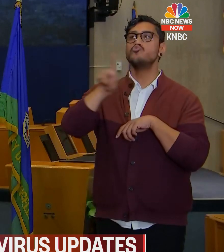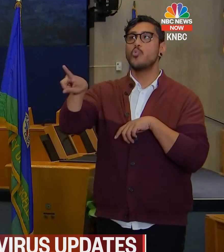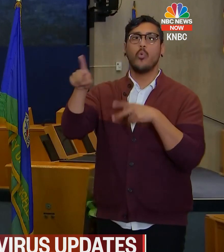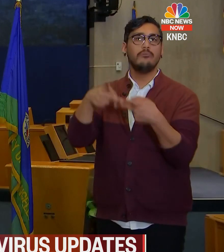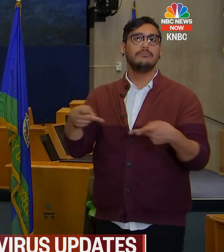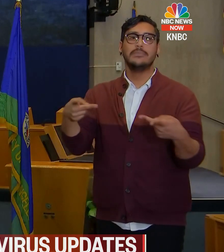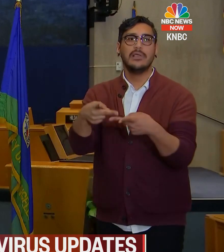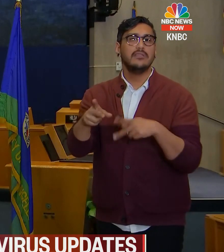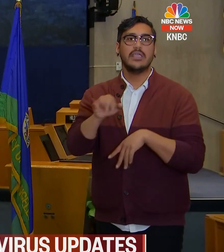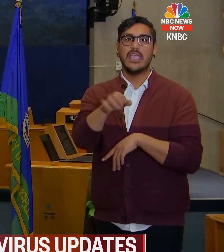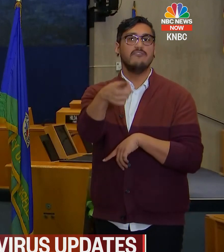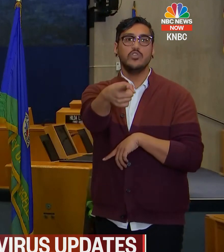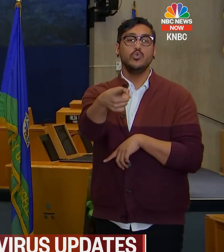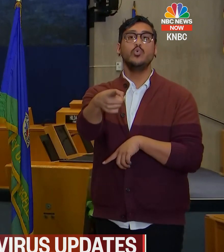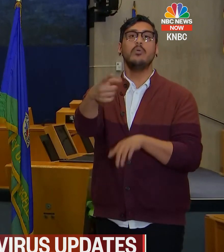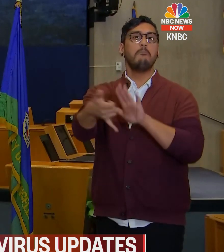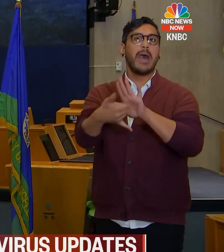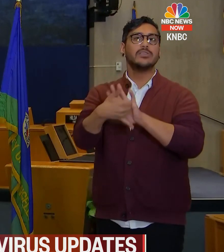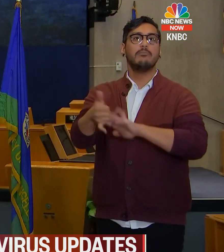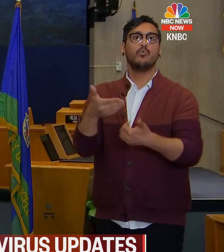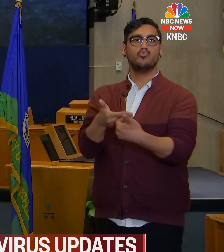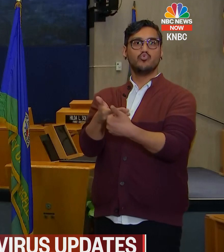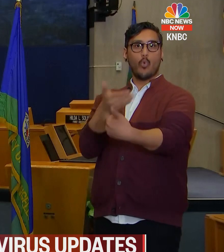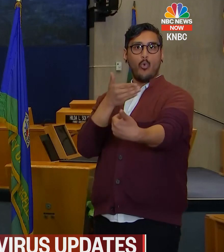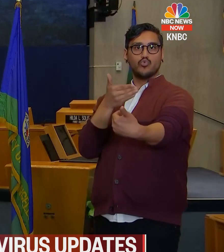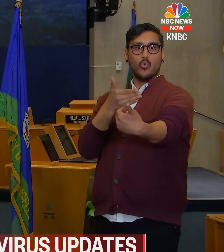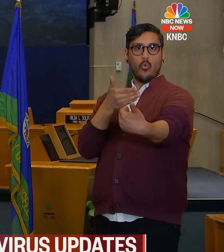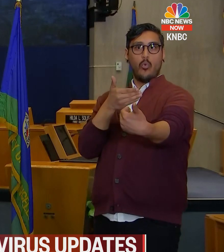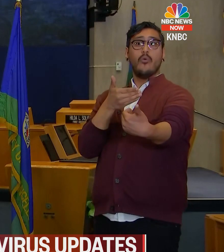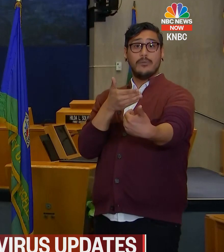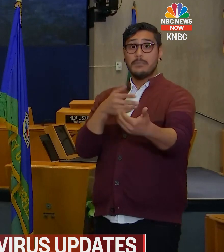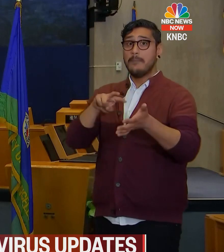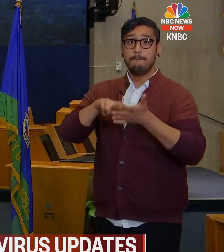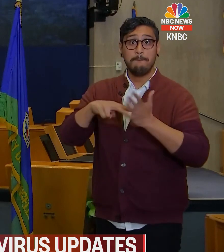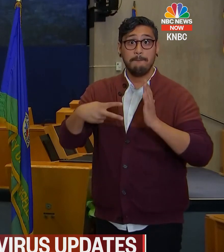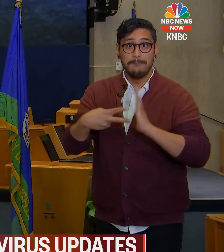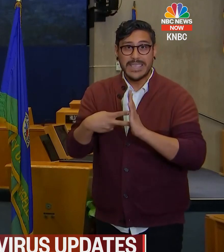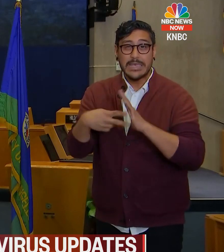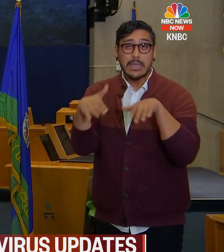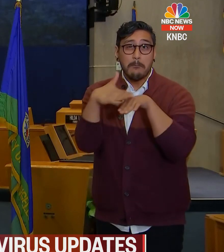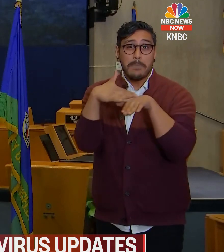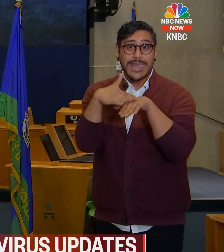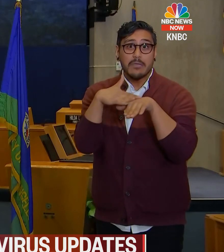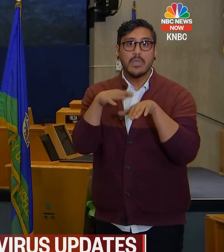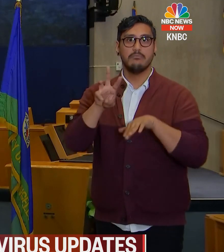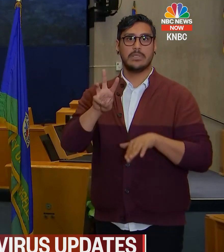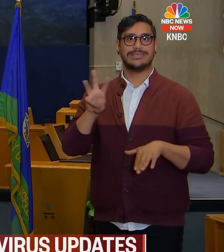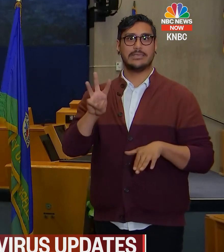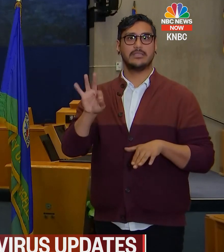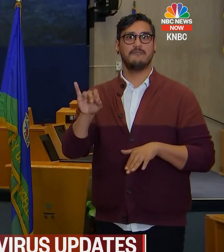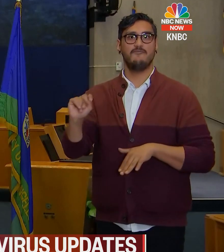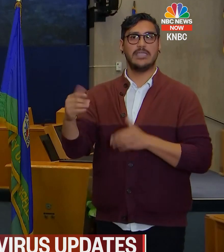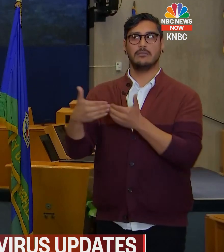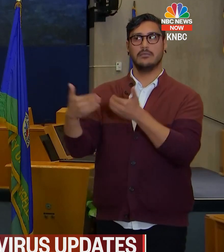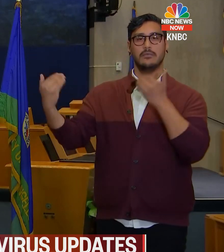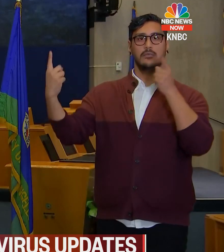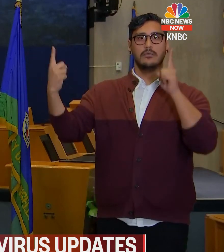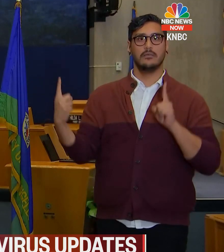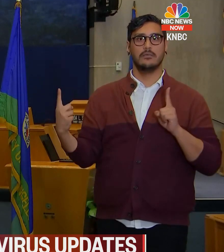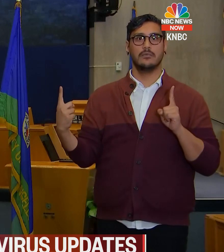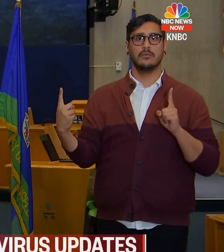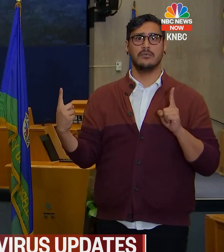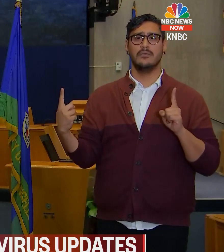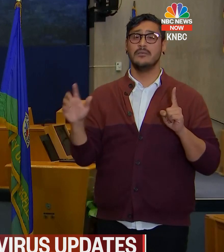not able to socially distance, and that means you need to keep apart from each other at least by 6 feet. We need your